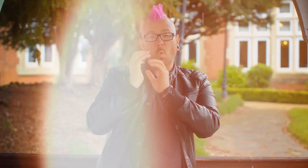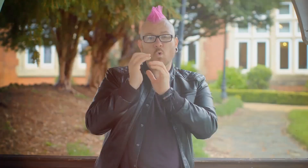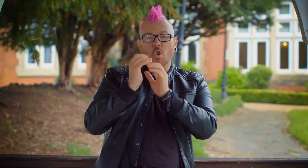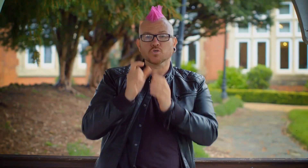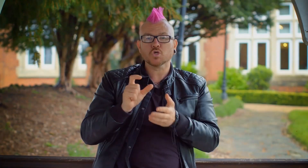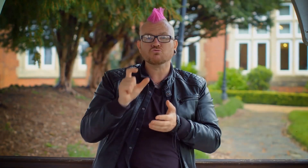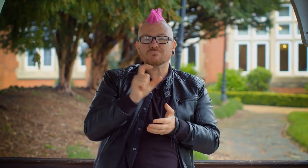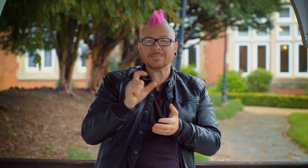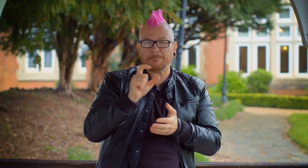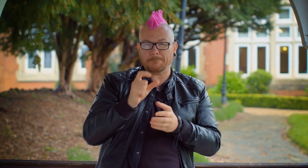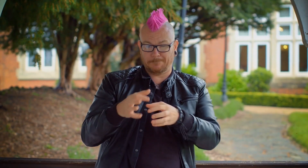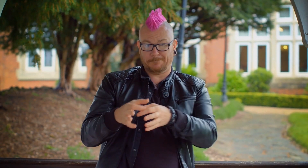Add some coconut cream.